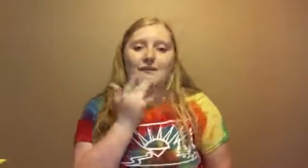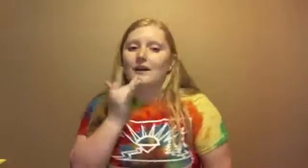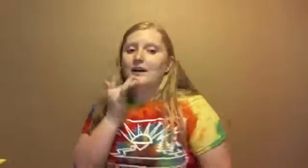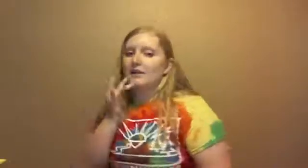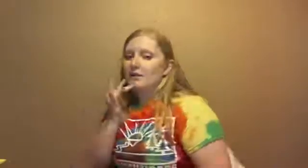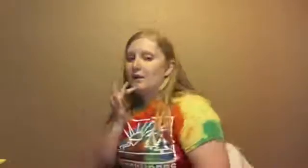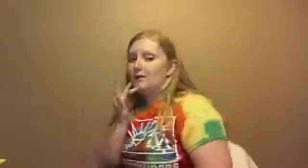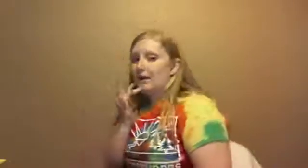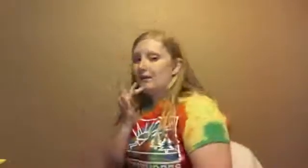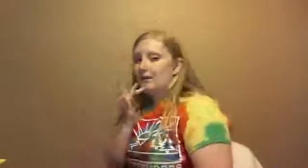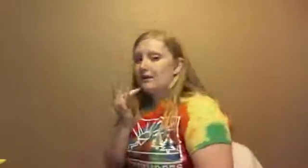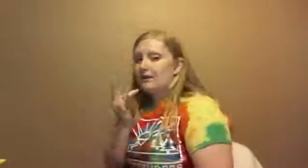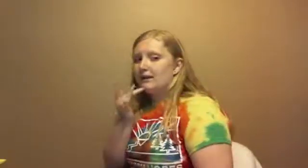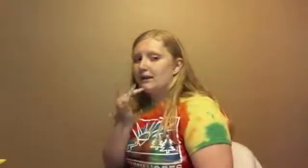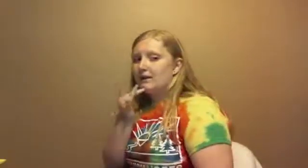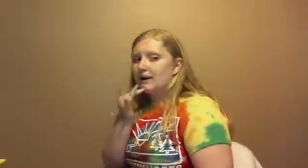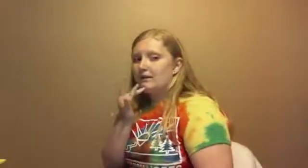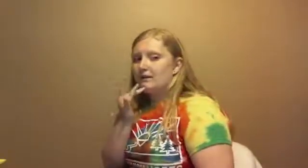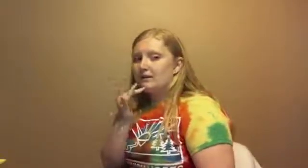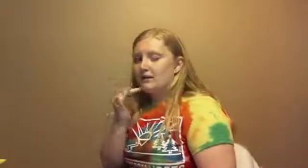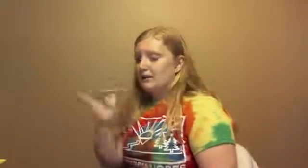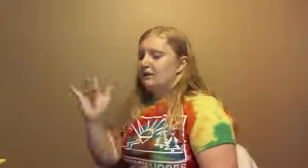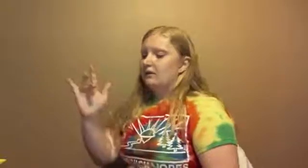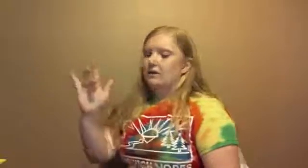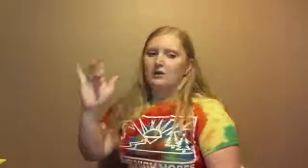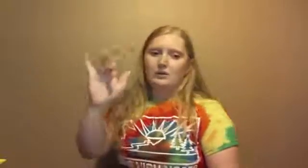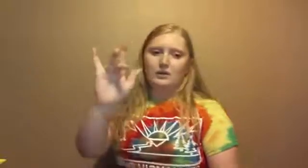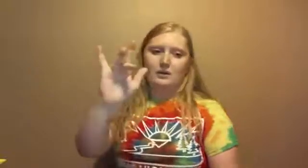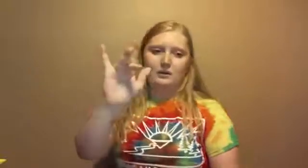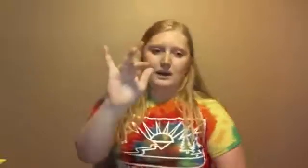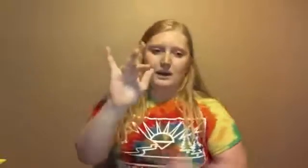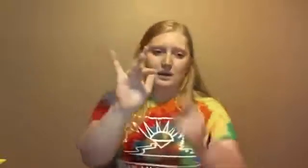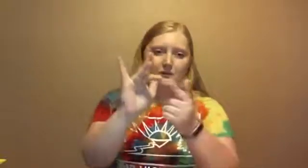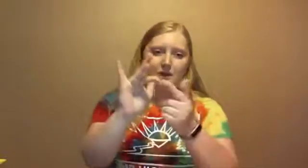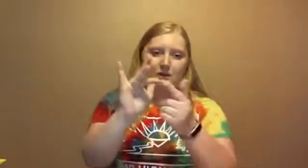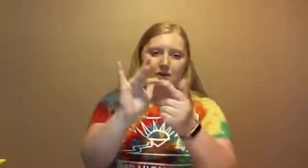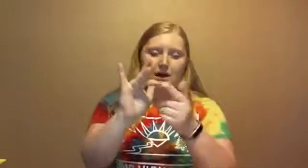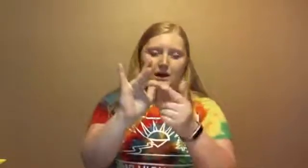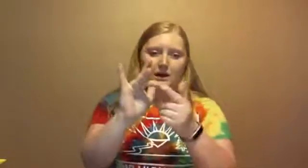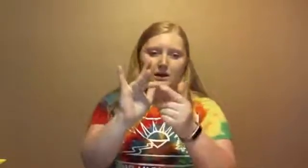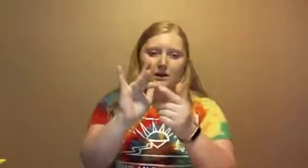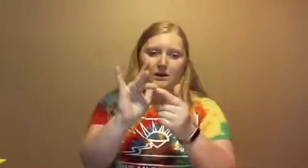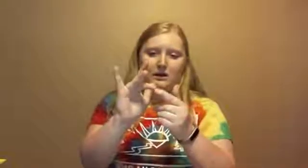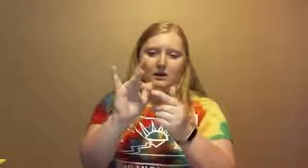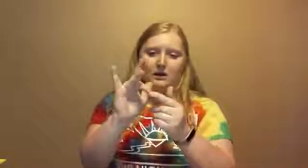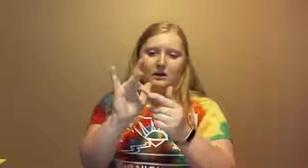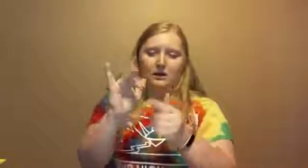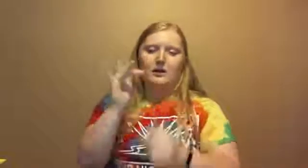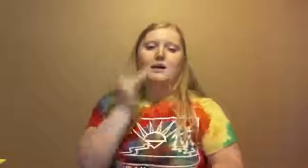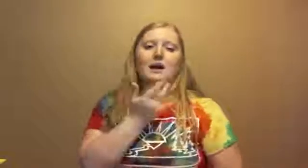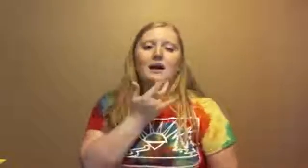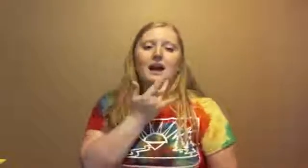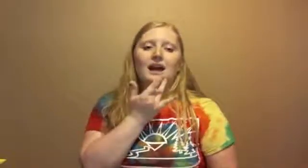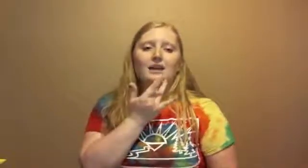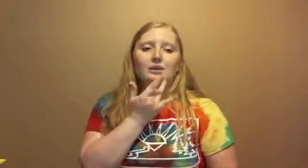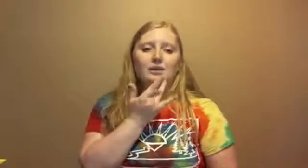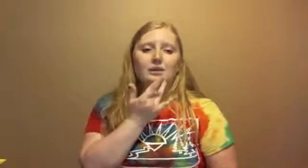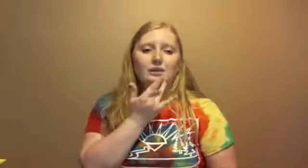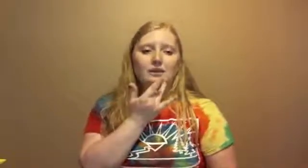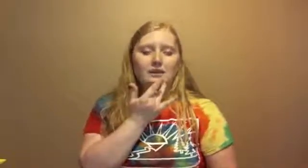favorite. So favorite looks like this. So you take your middle finger and you